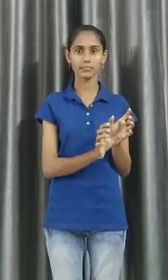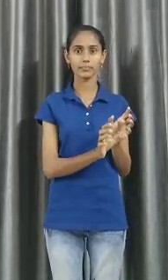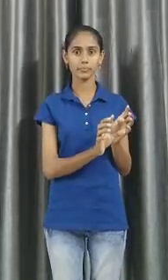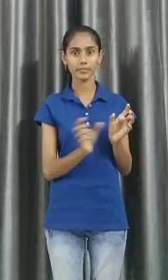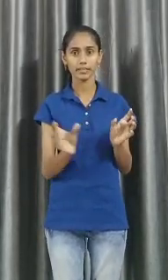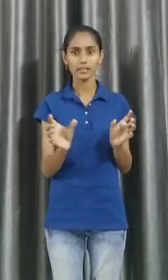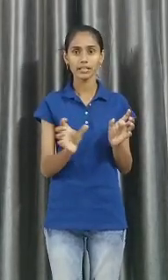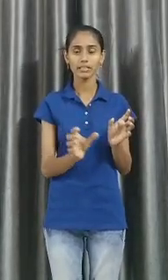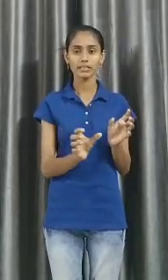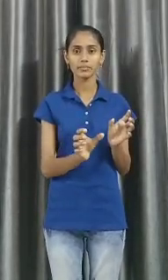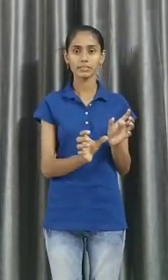a